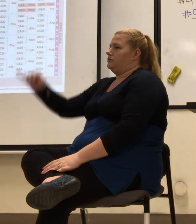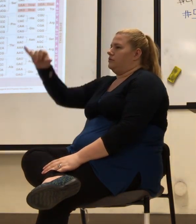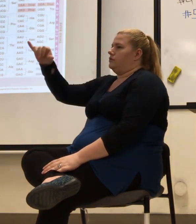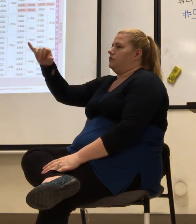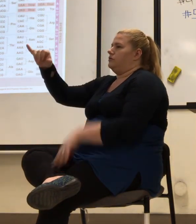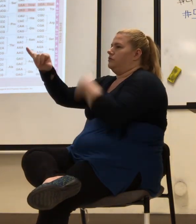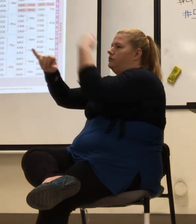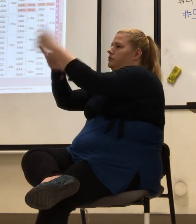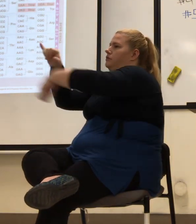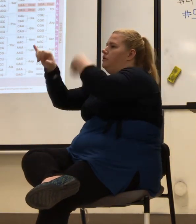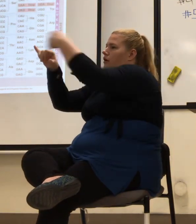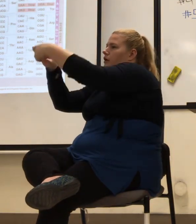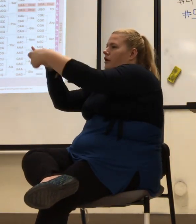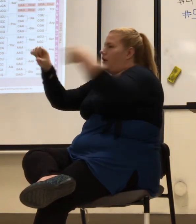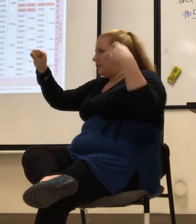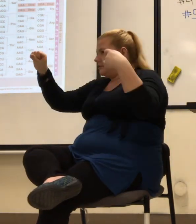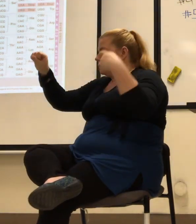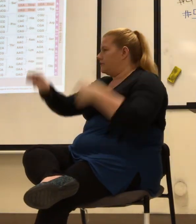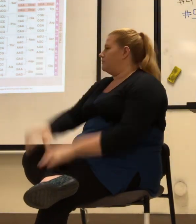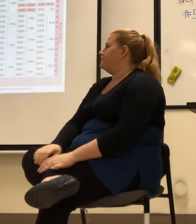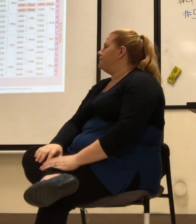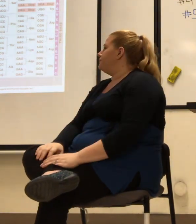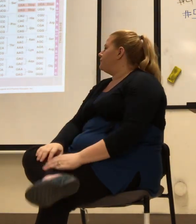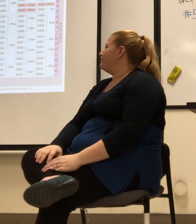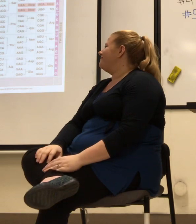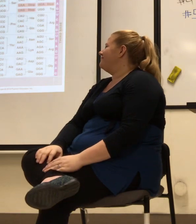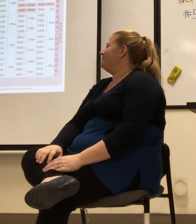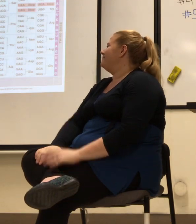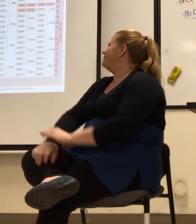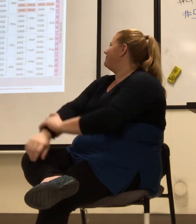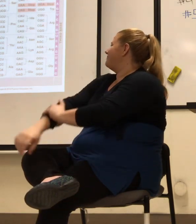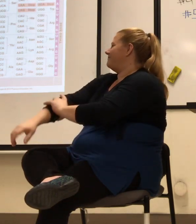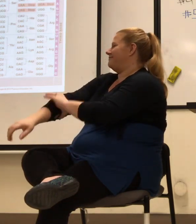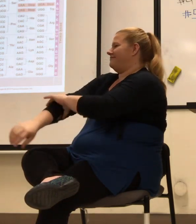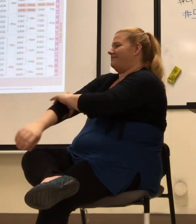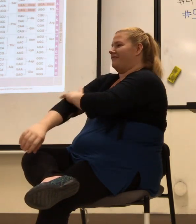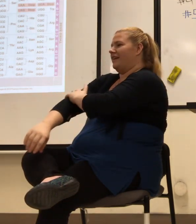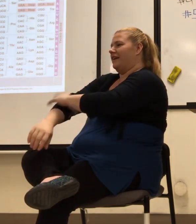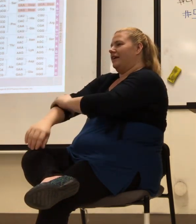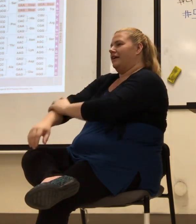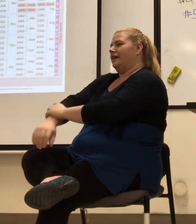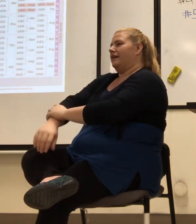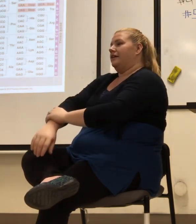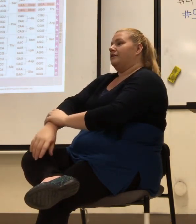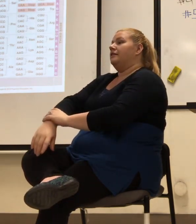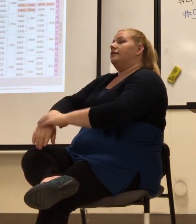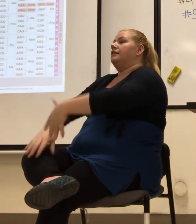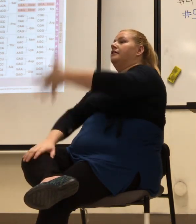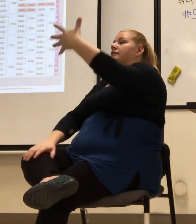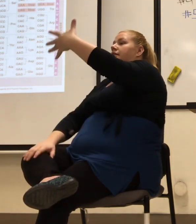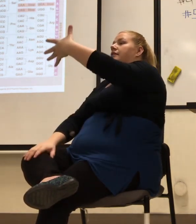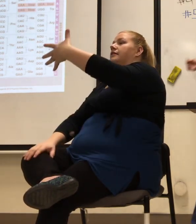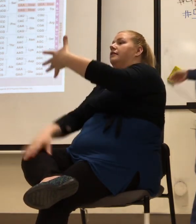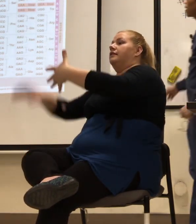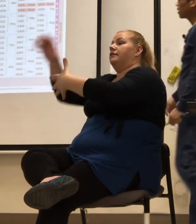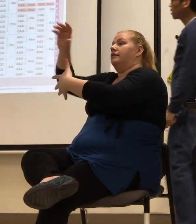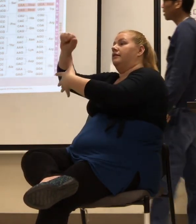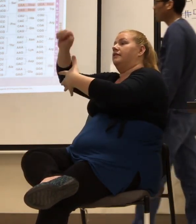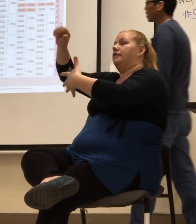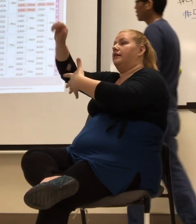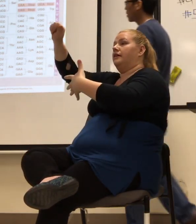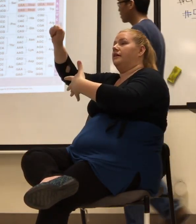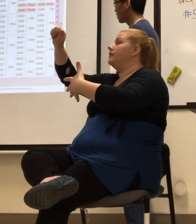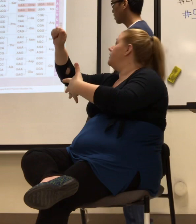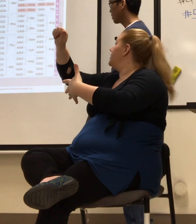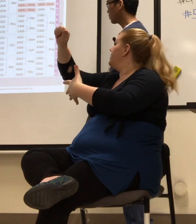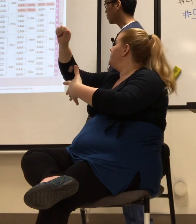Okay, well, I think if you knew how to use the table, you should be done. What'd you get for AAA?